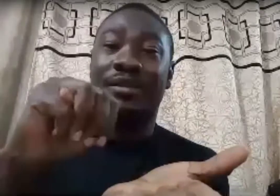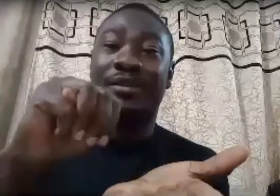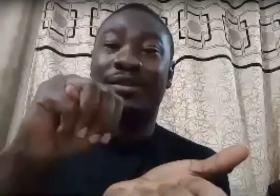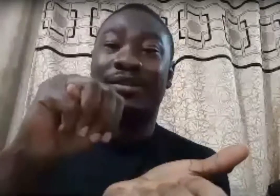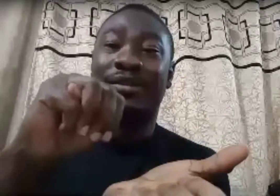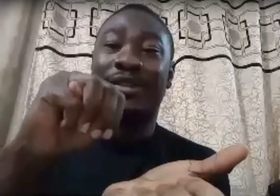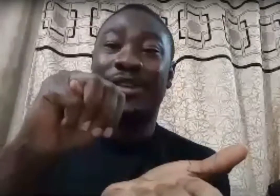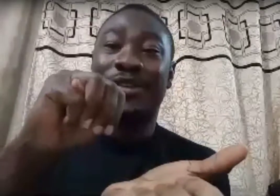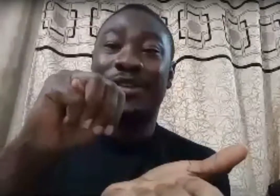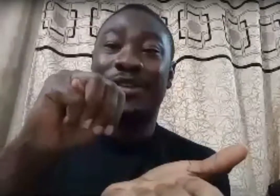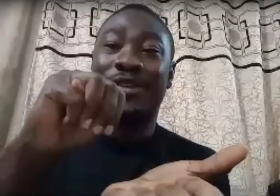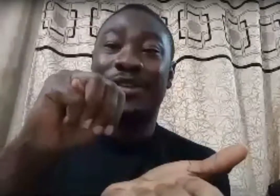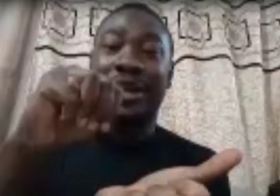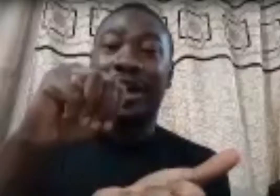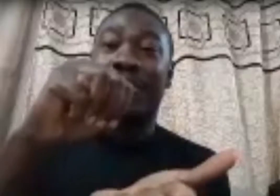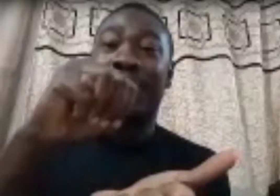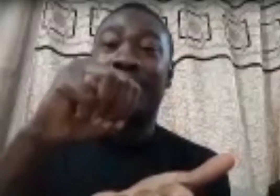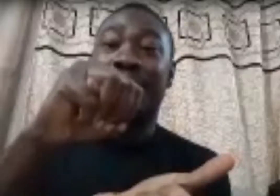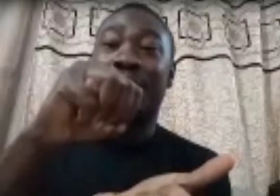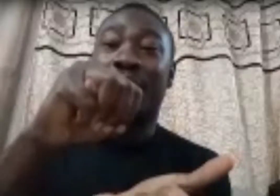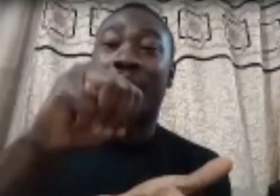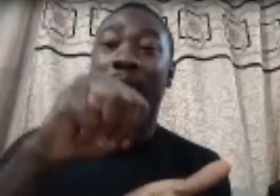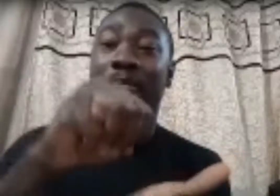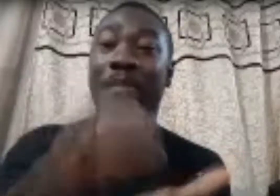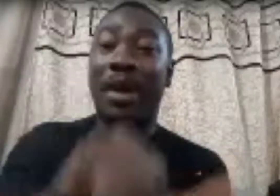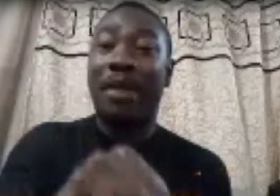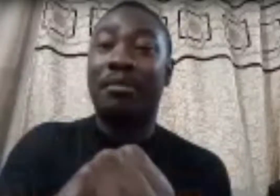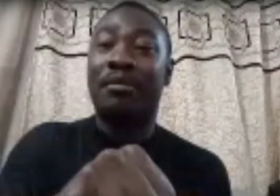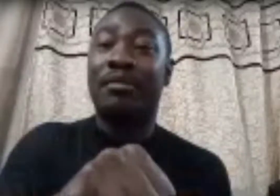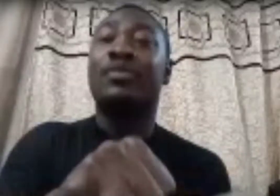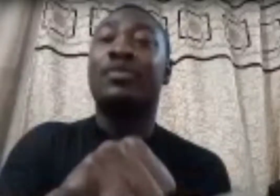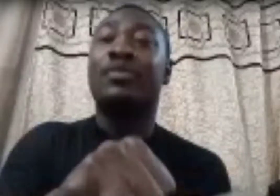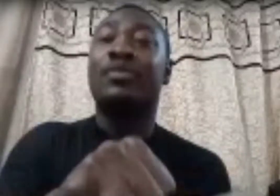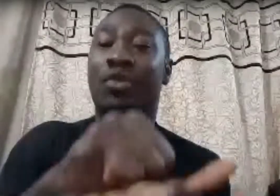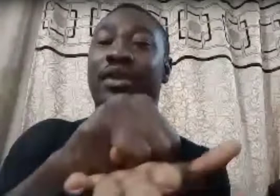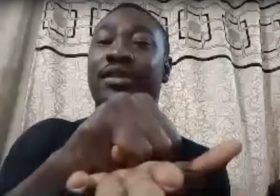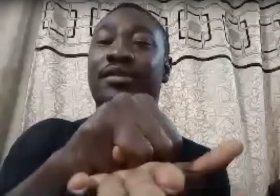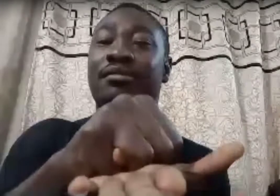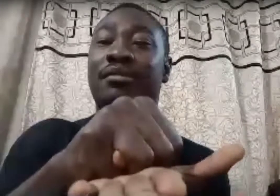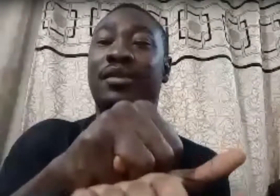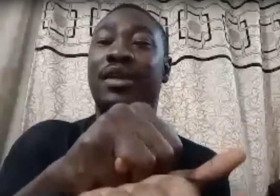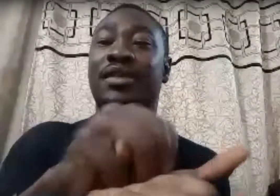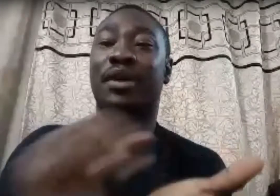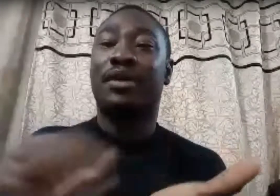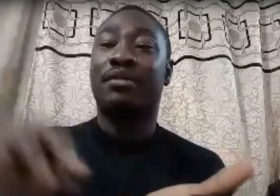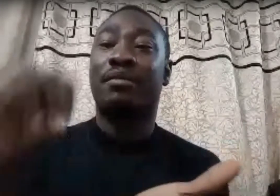your palm. You're correct. That's million. Hit it on your palm.